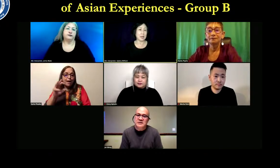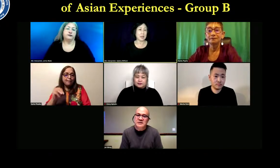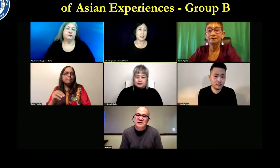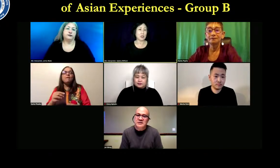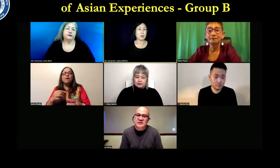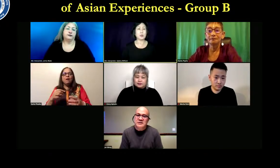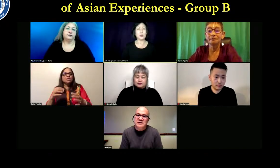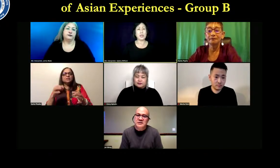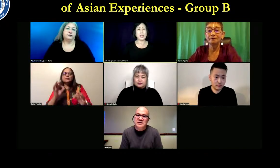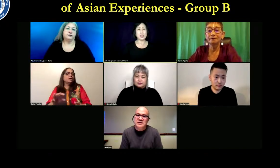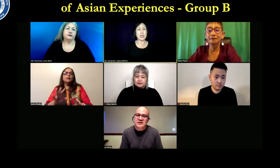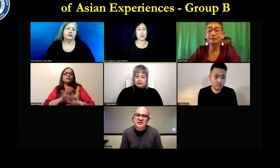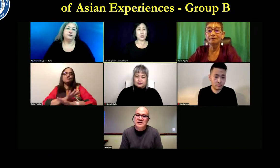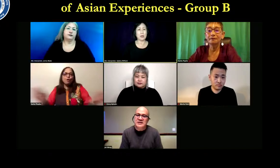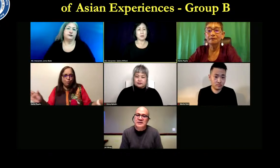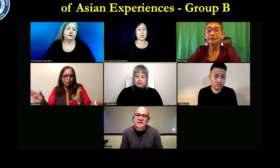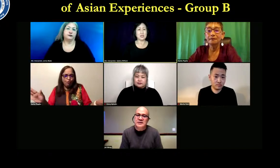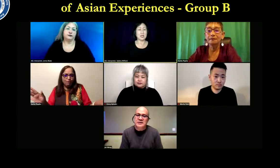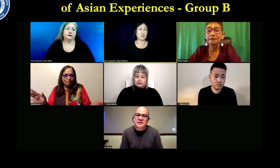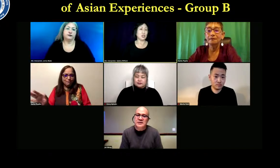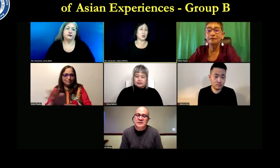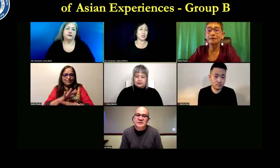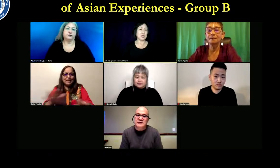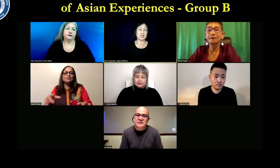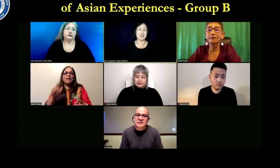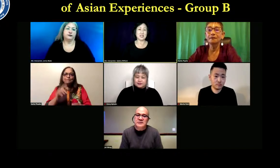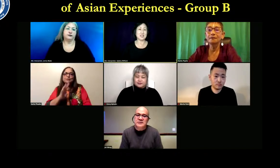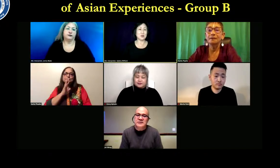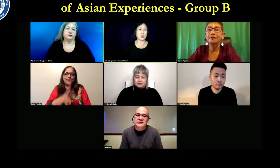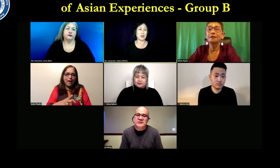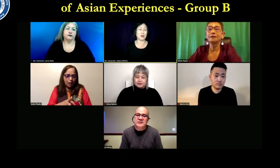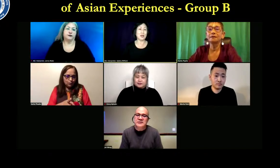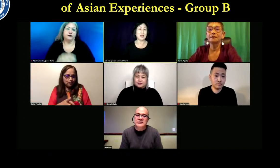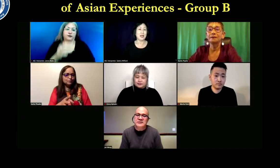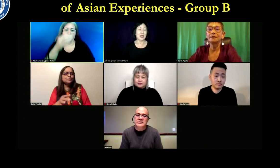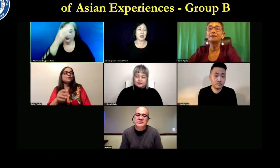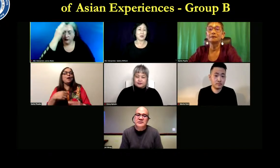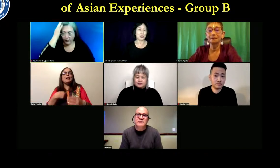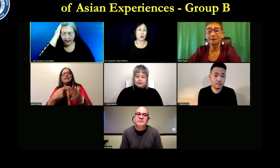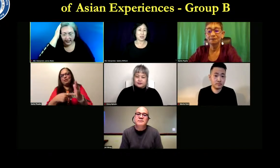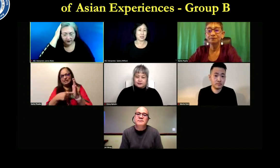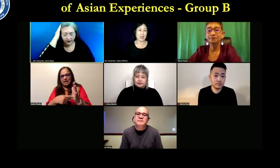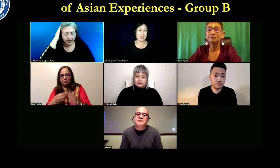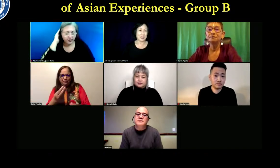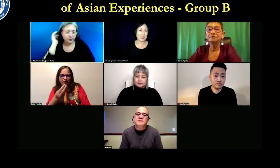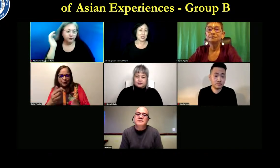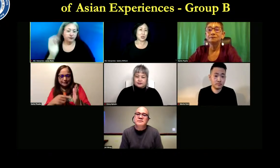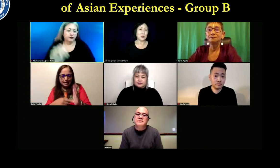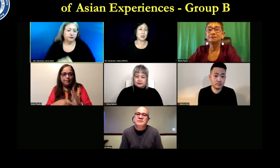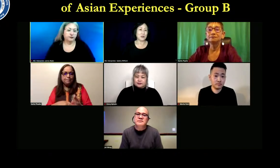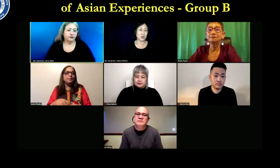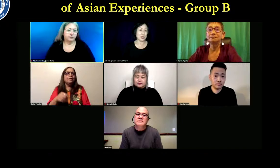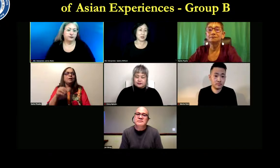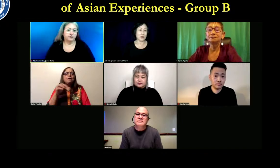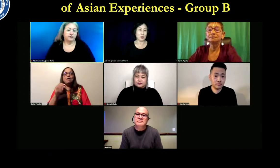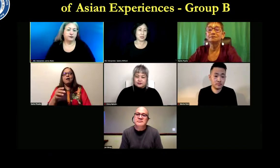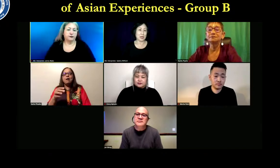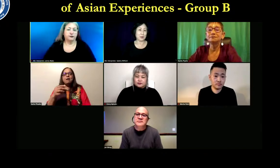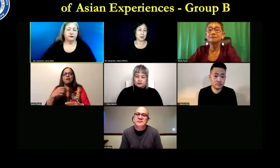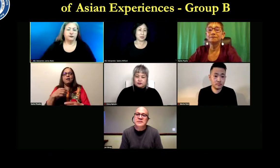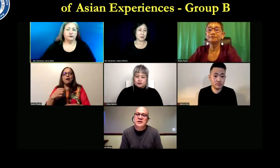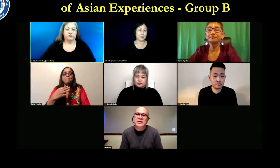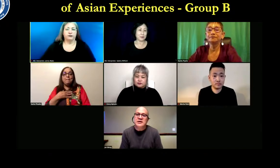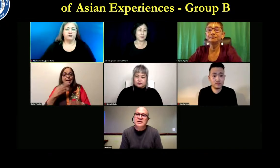tongue. You know, but with Asian hate crimes, I decide, you know, this is where you cross the line. So let me give you a